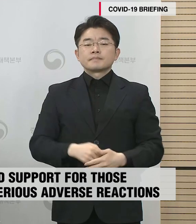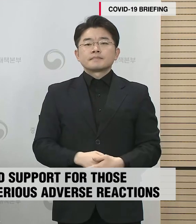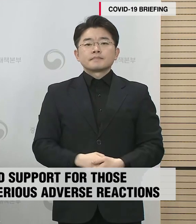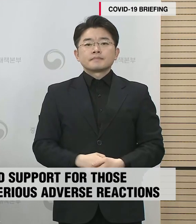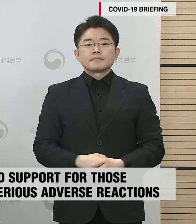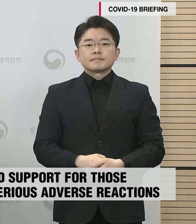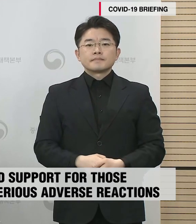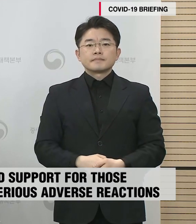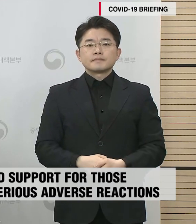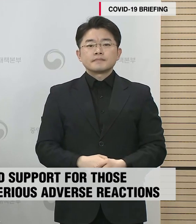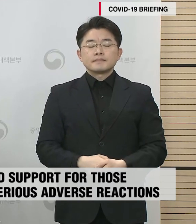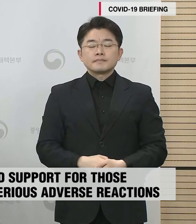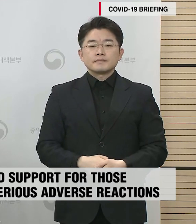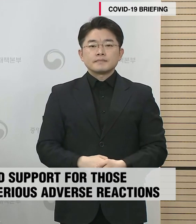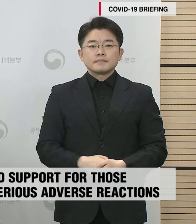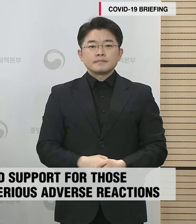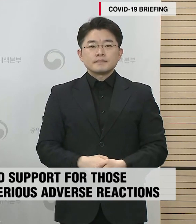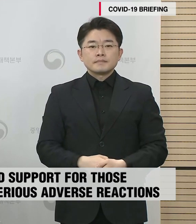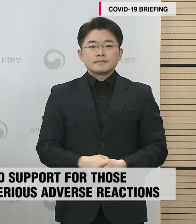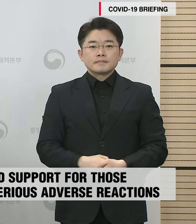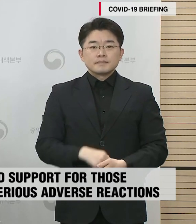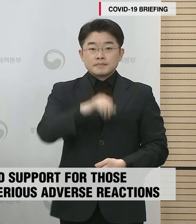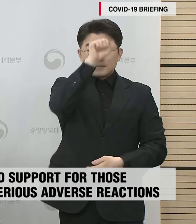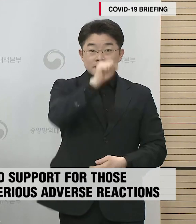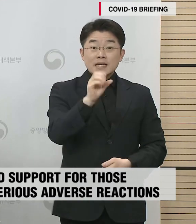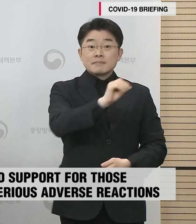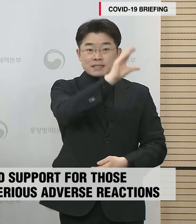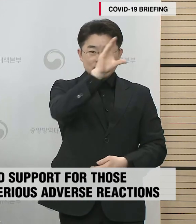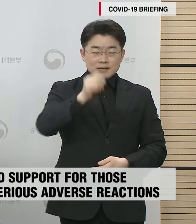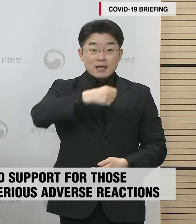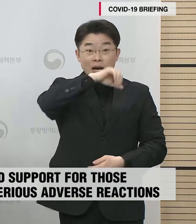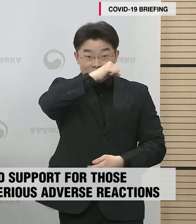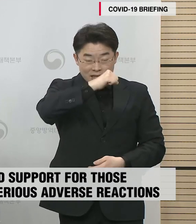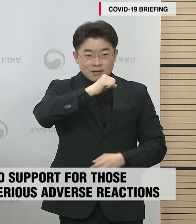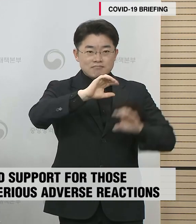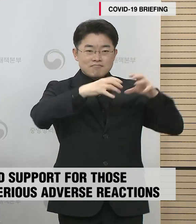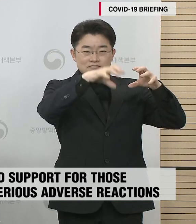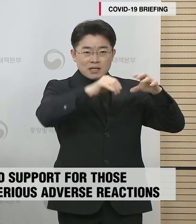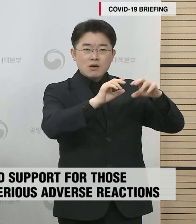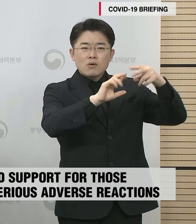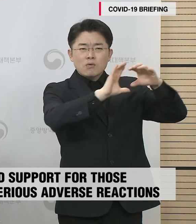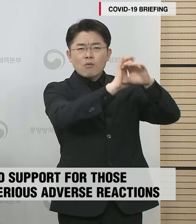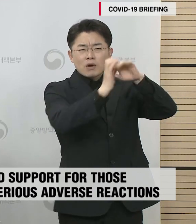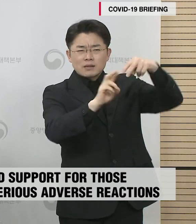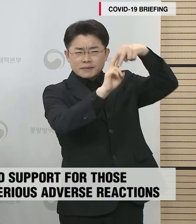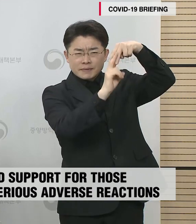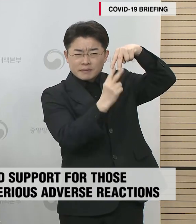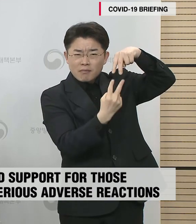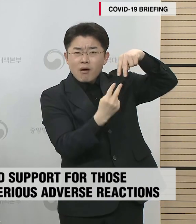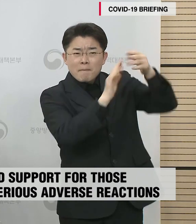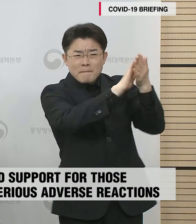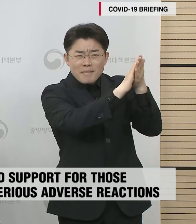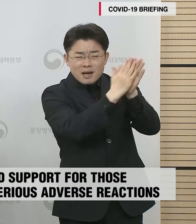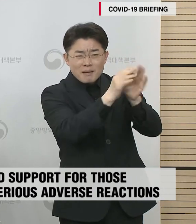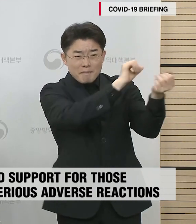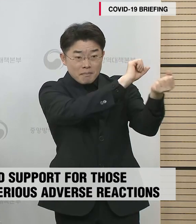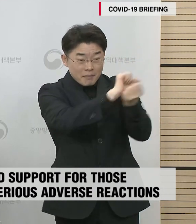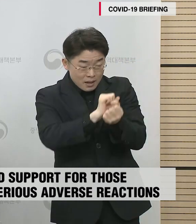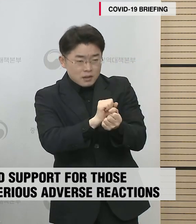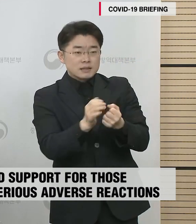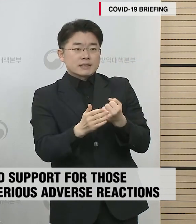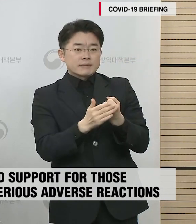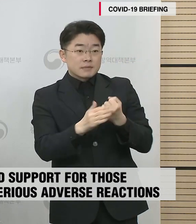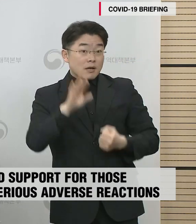to carry out these measures going forward as well. And next, as for the South African variant influx, we have